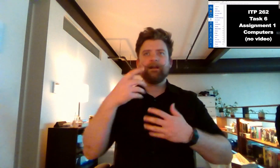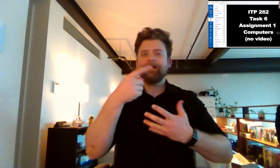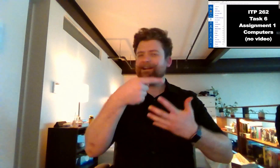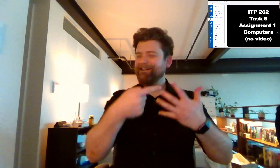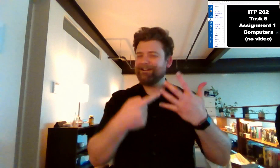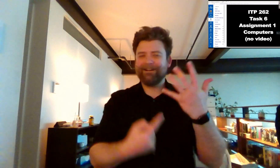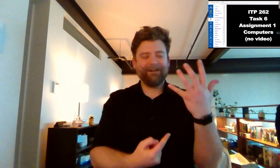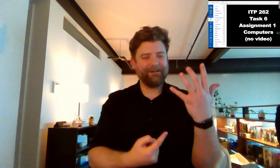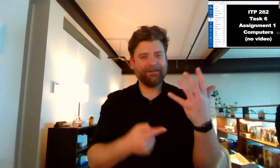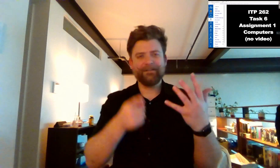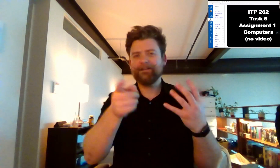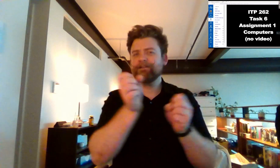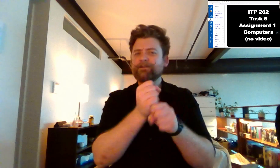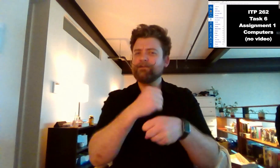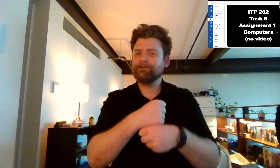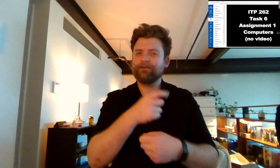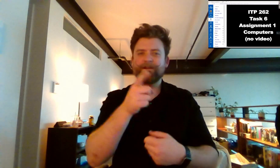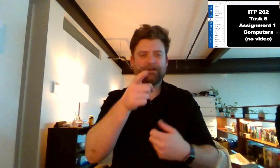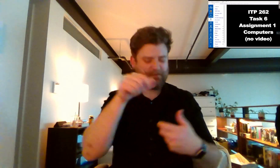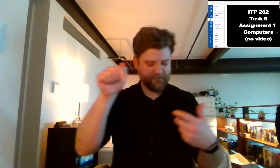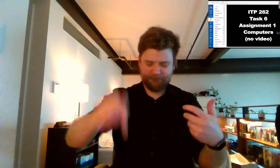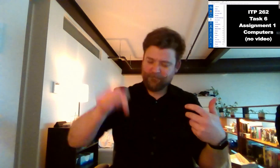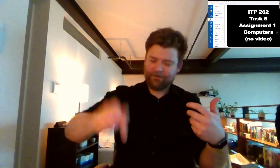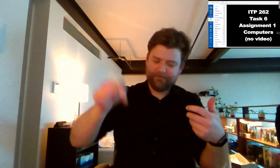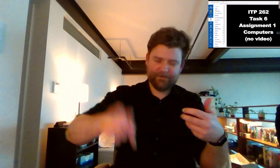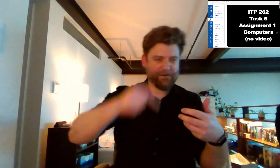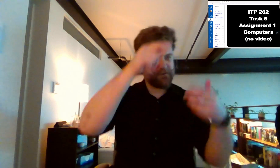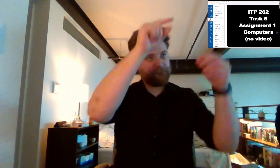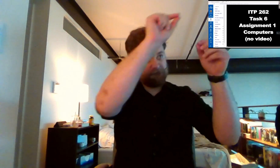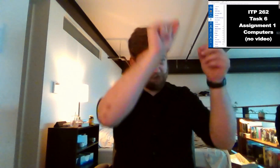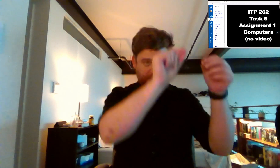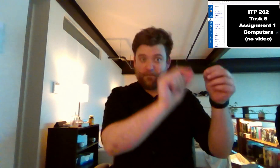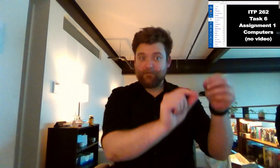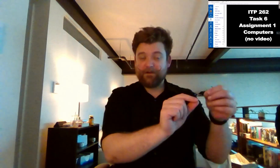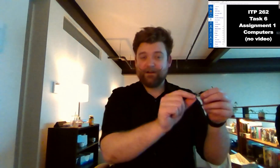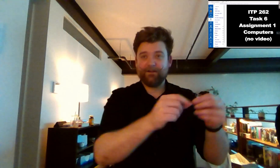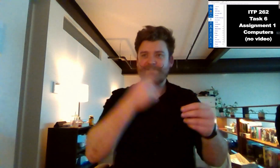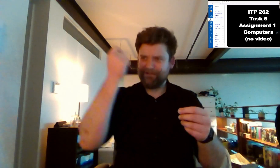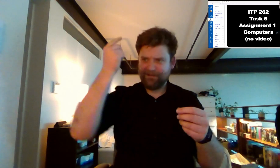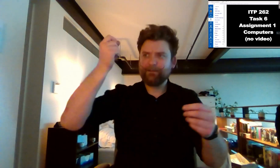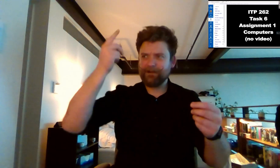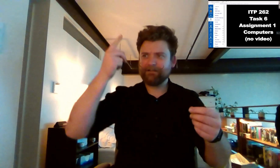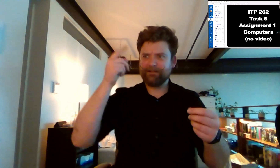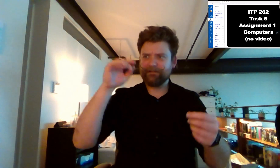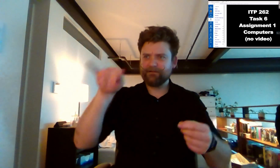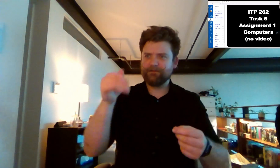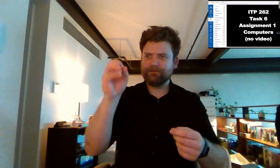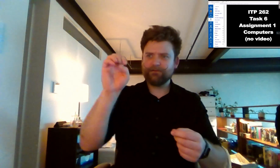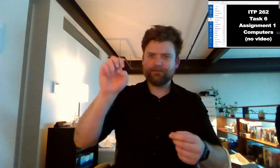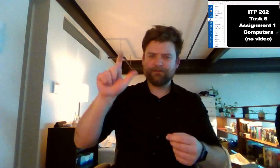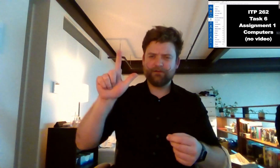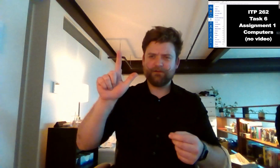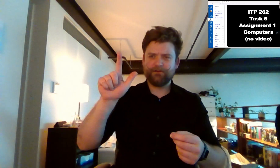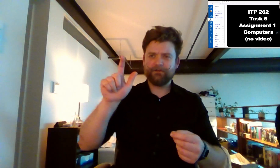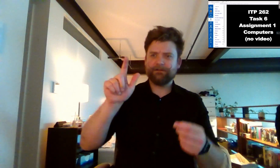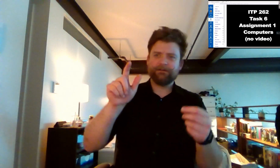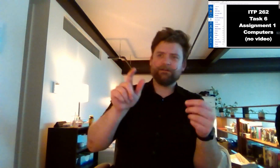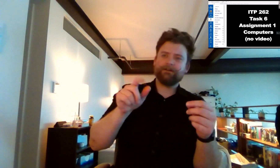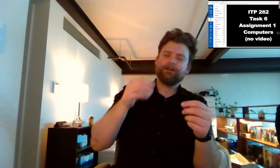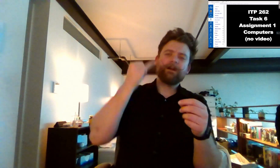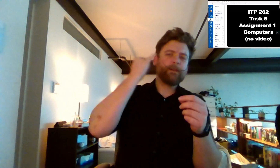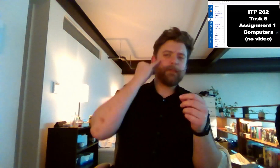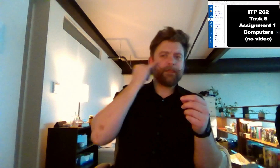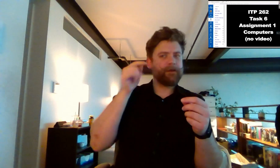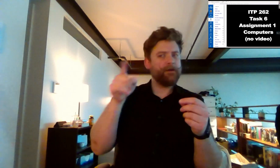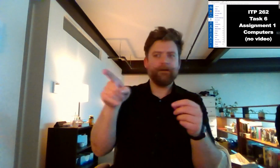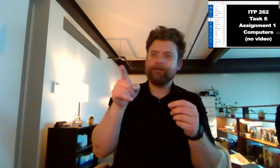into the middle. Does that make sense, Joan? If you've not created a paragraph for it, then it's not going to